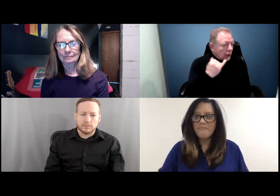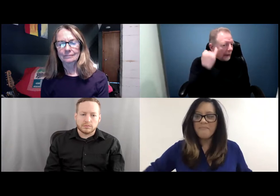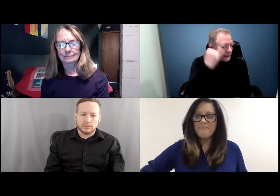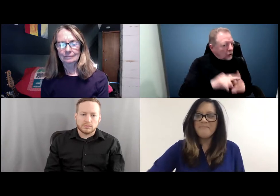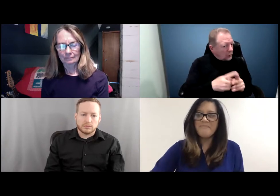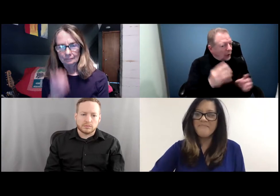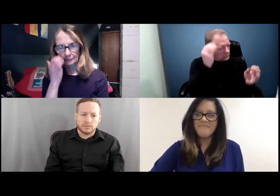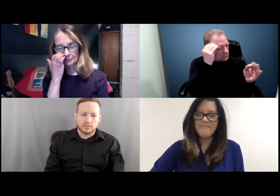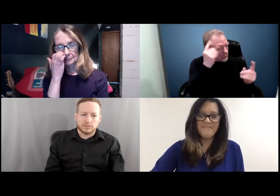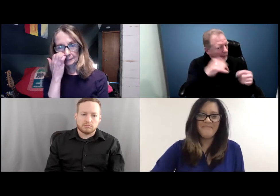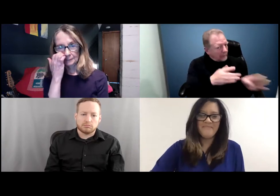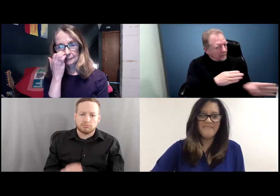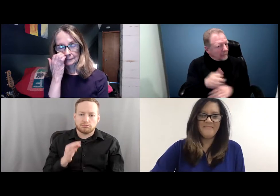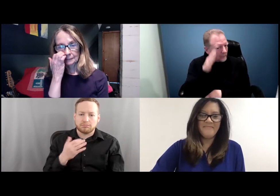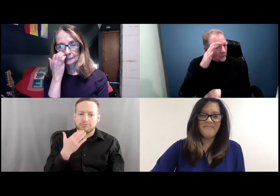future.